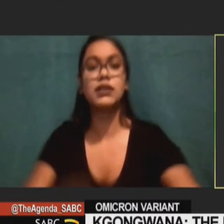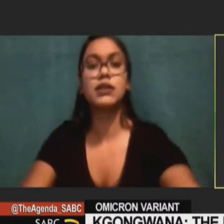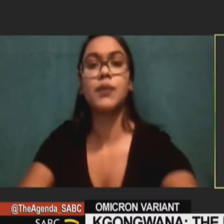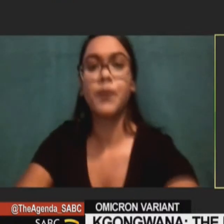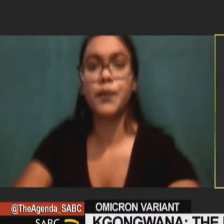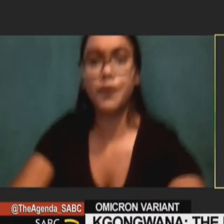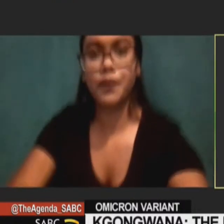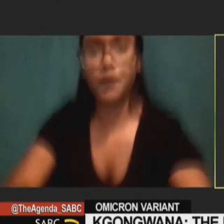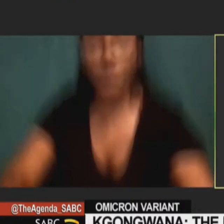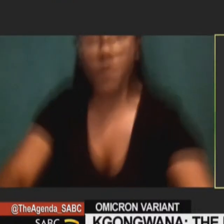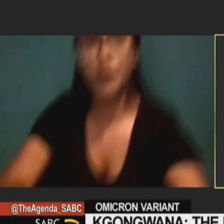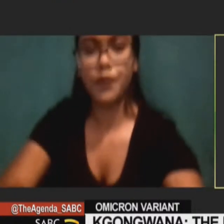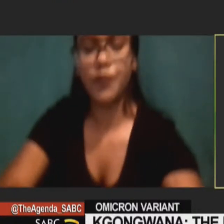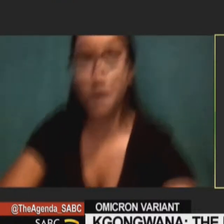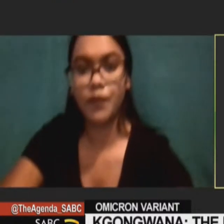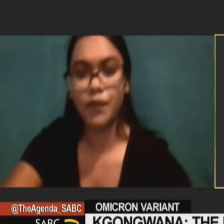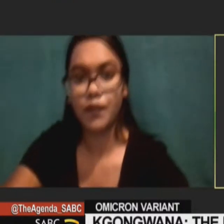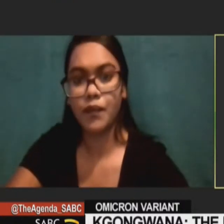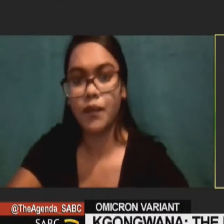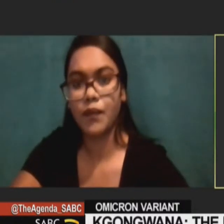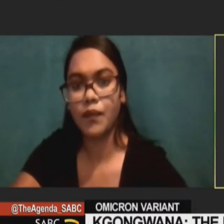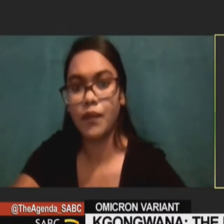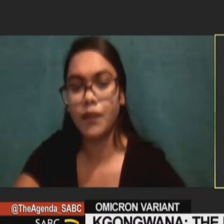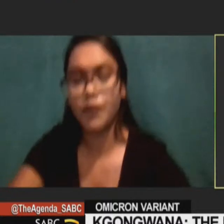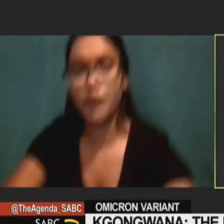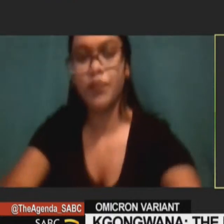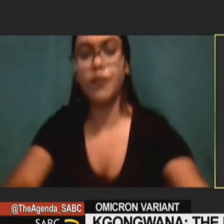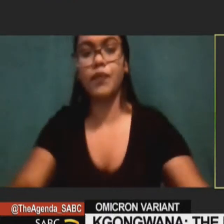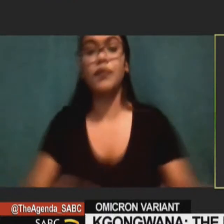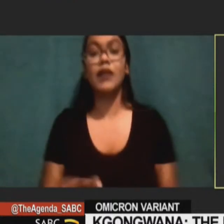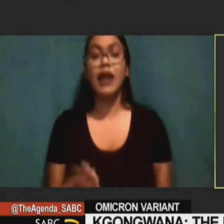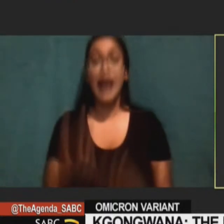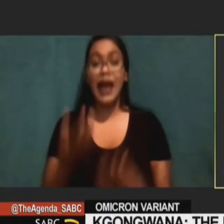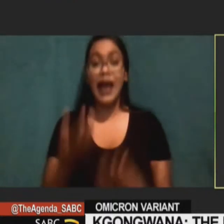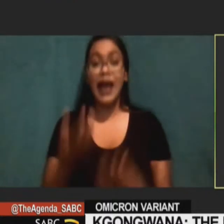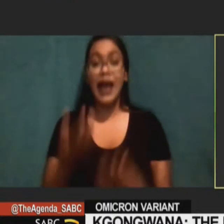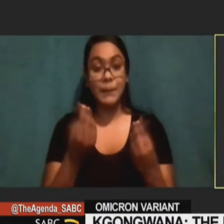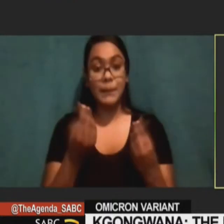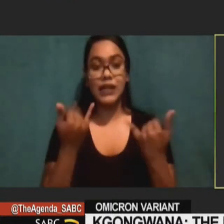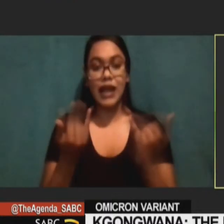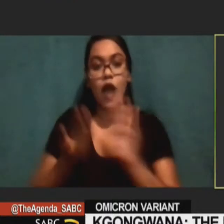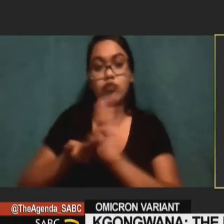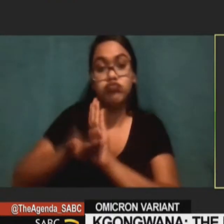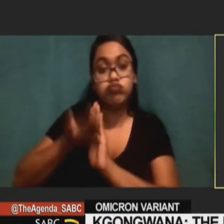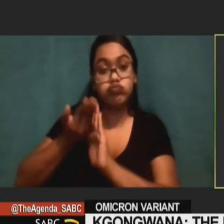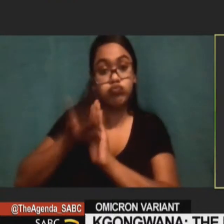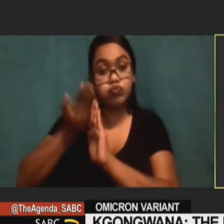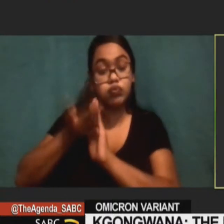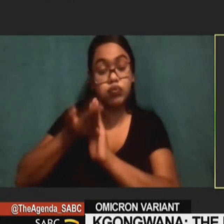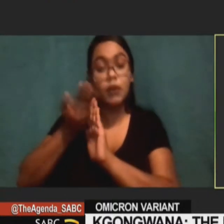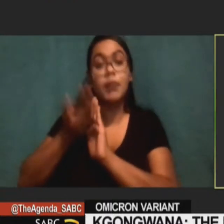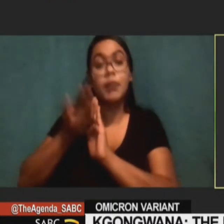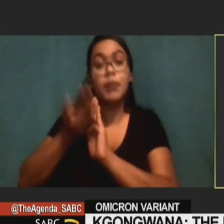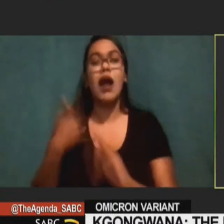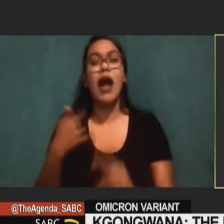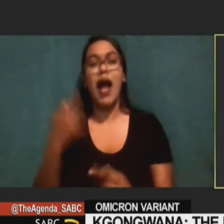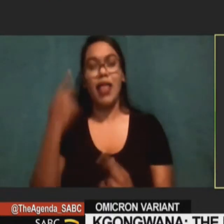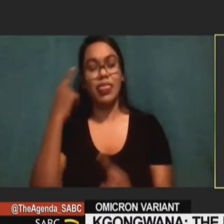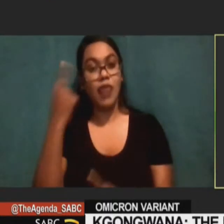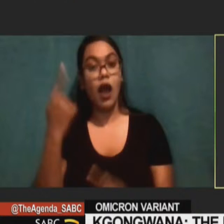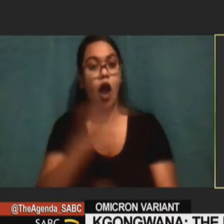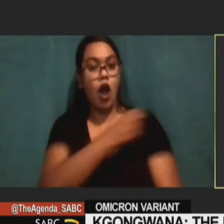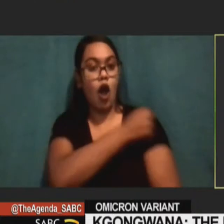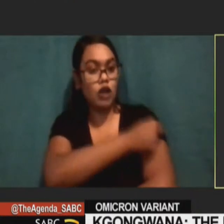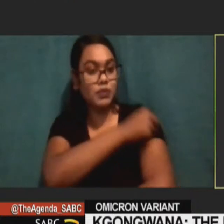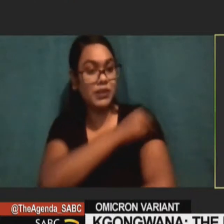practitioners are very aware of how to manage patients. We've been doing it now for 3 waves. We have done a lot of upskilling in the last